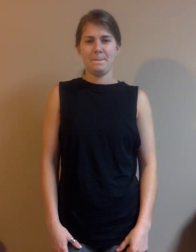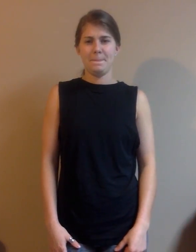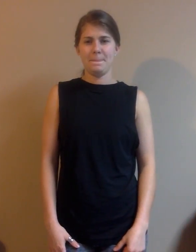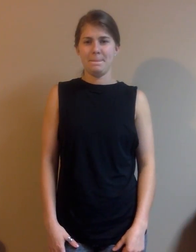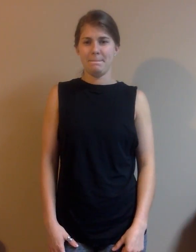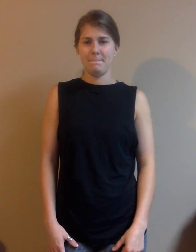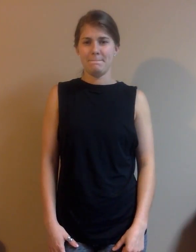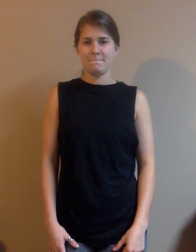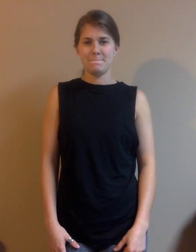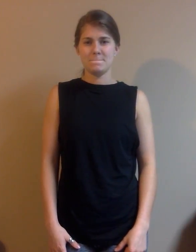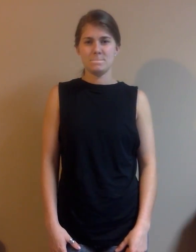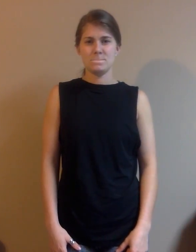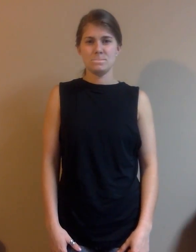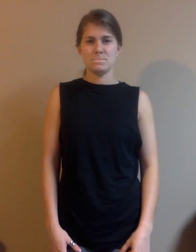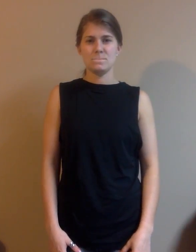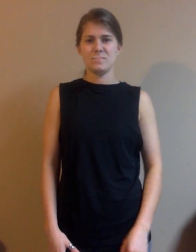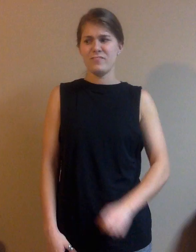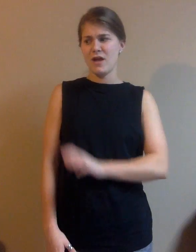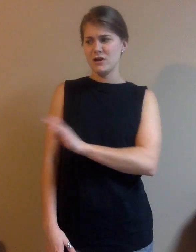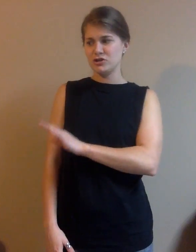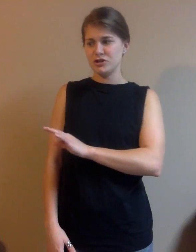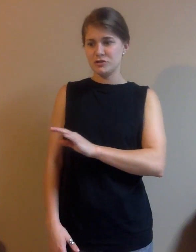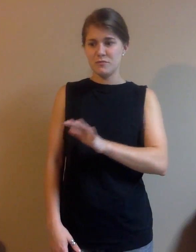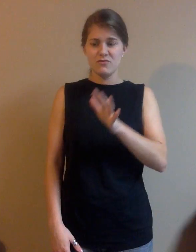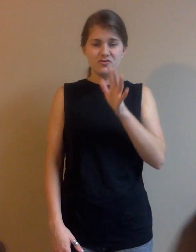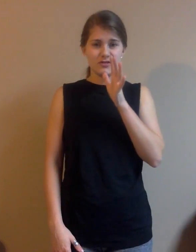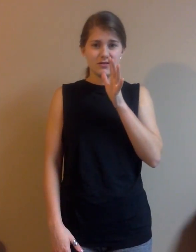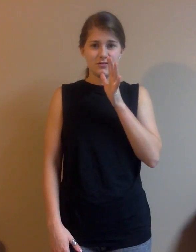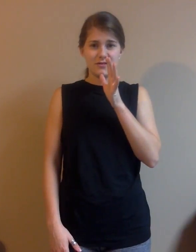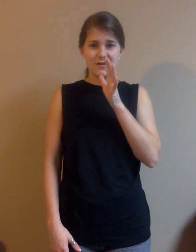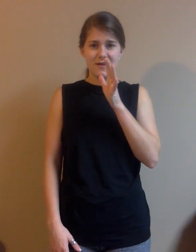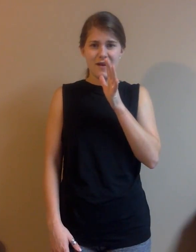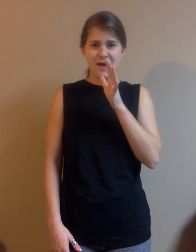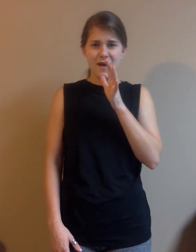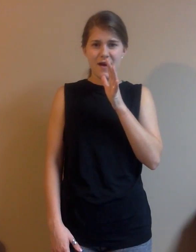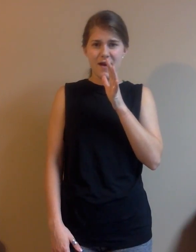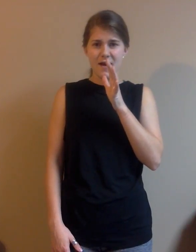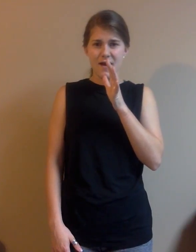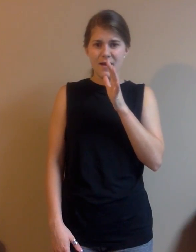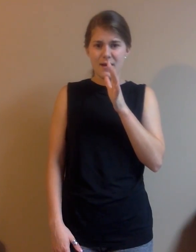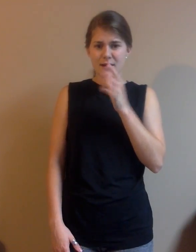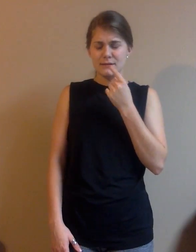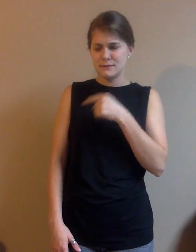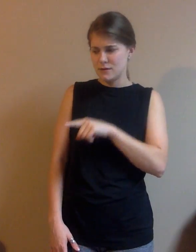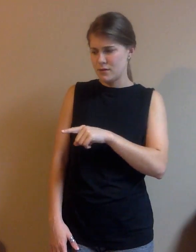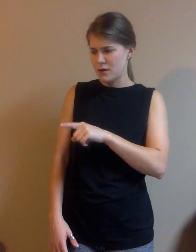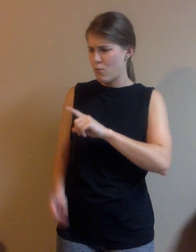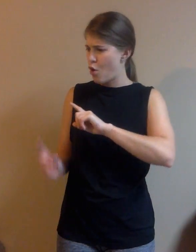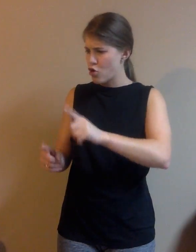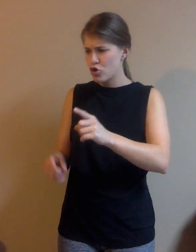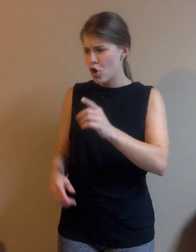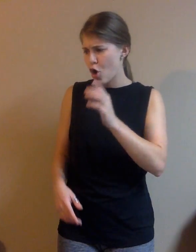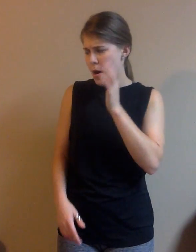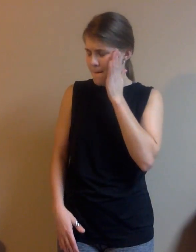Being sent to bed by his dad, you know, to Shakespeare. Go to bed now, you know, to William Shakespeare, you know, and put the pencil down, you know, and stop speaking like that. You know,